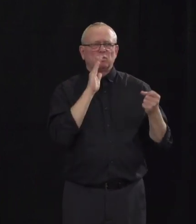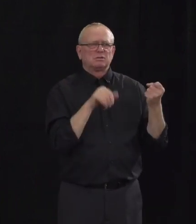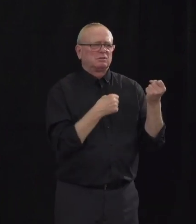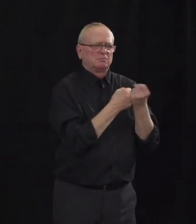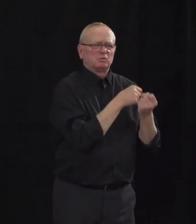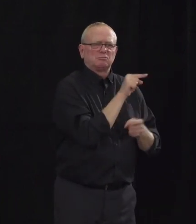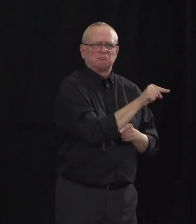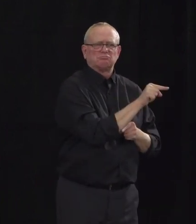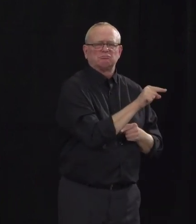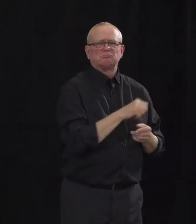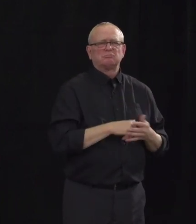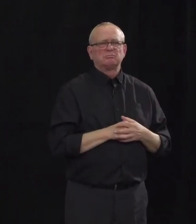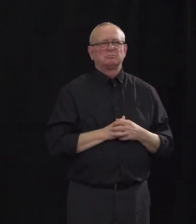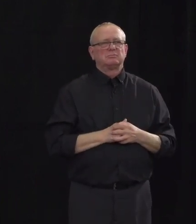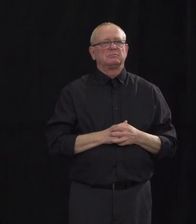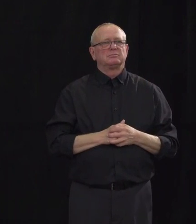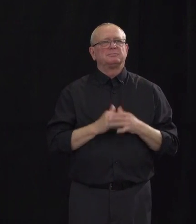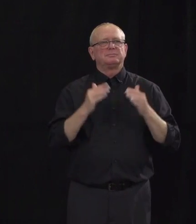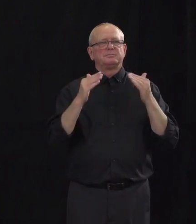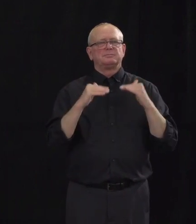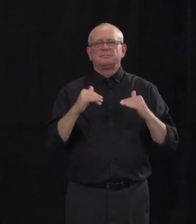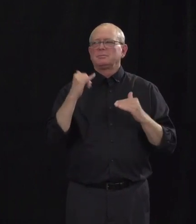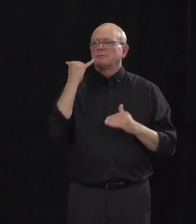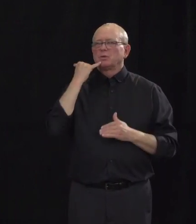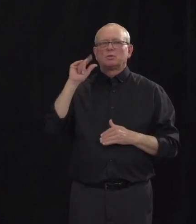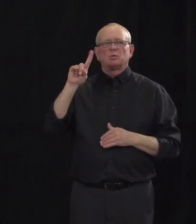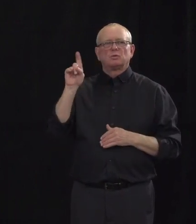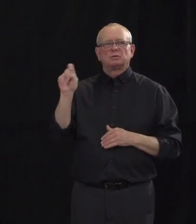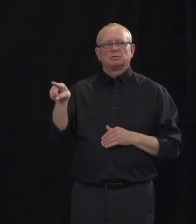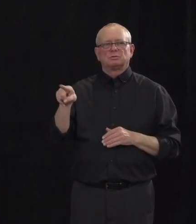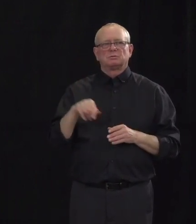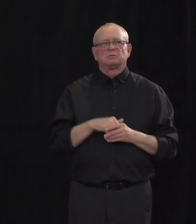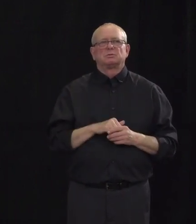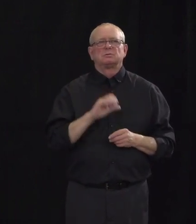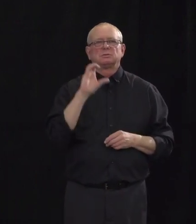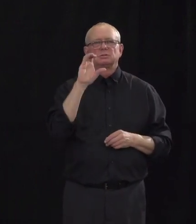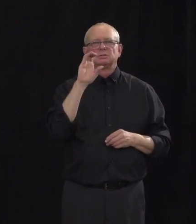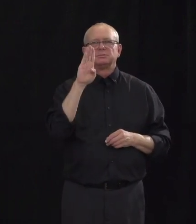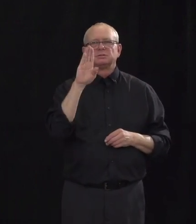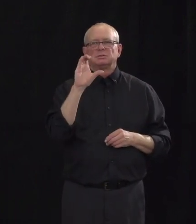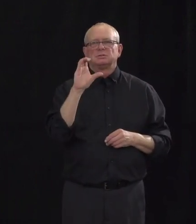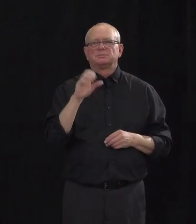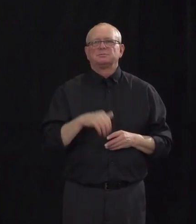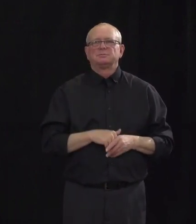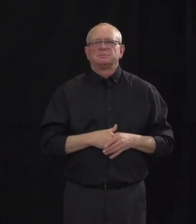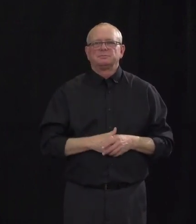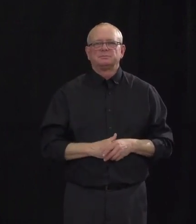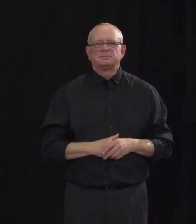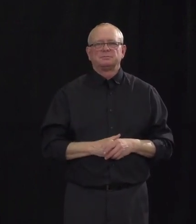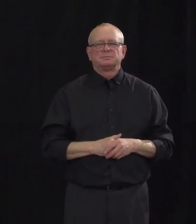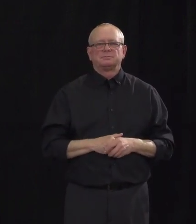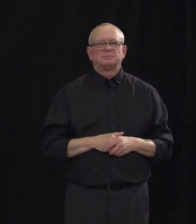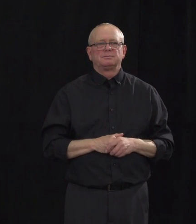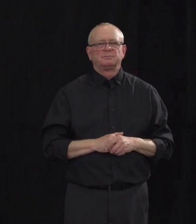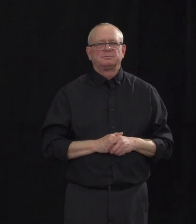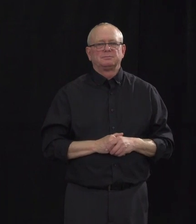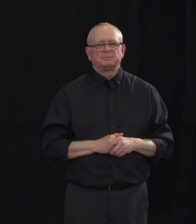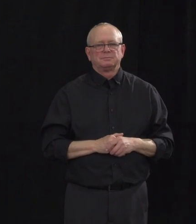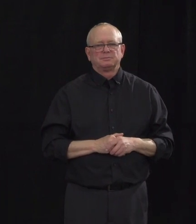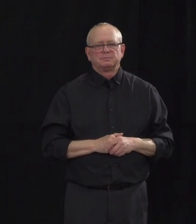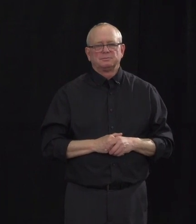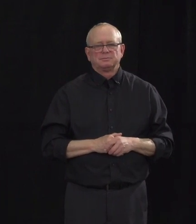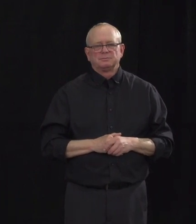is Rafi Boudjikanian from CBC. Go ahead, Rafi. Hi there. A question